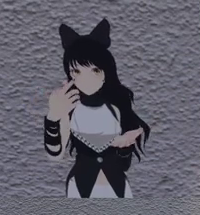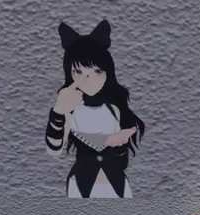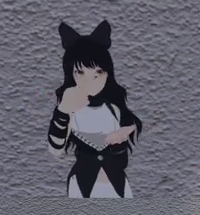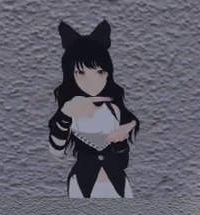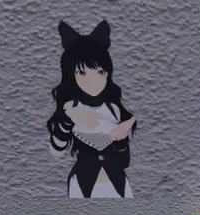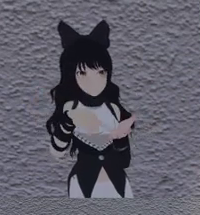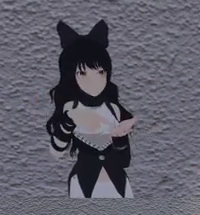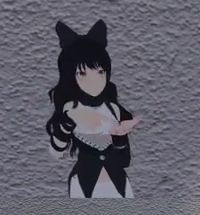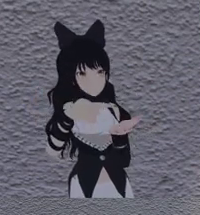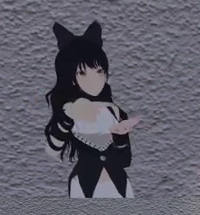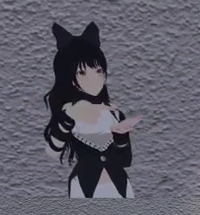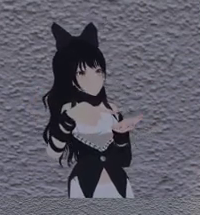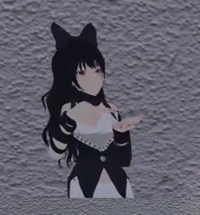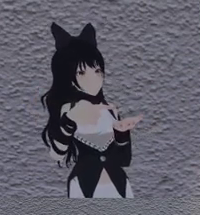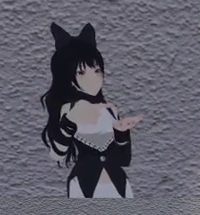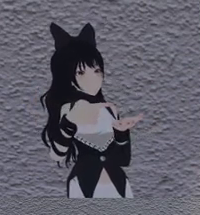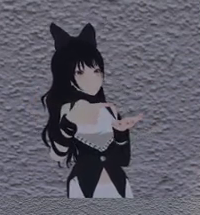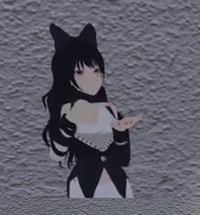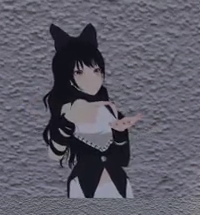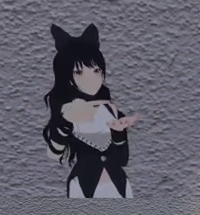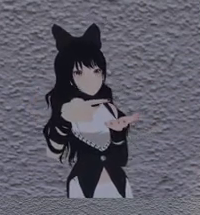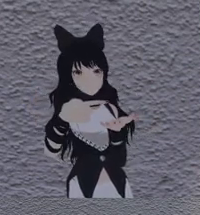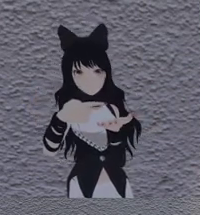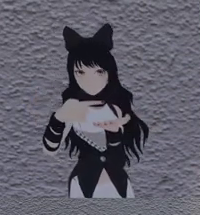Now, what's this sign? Discuss.